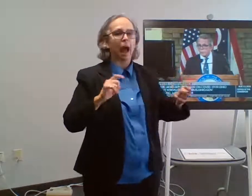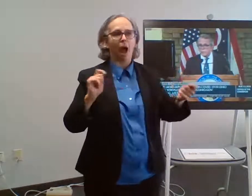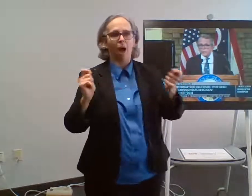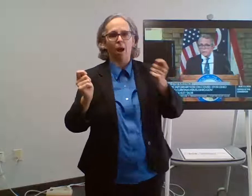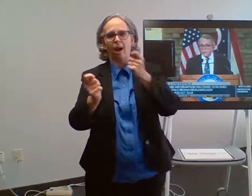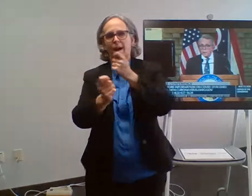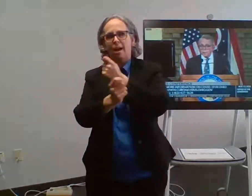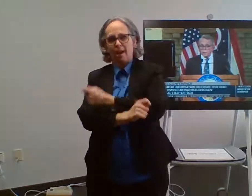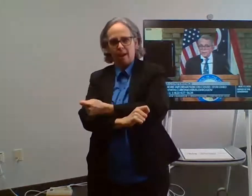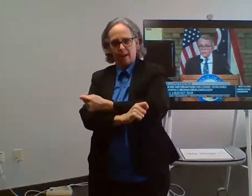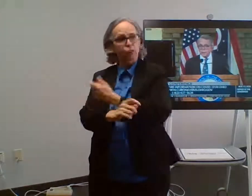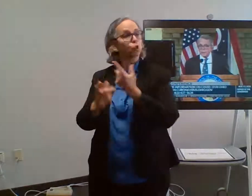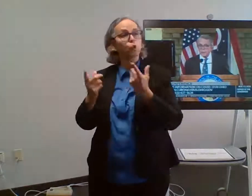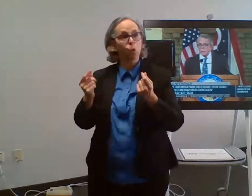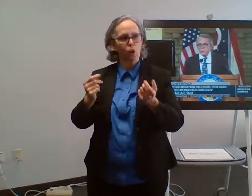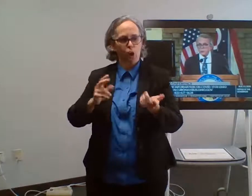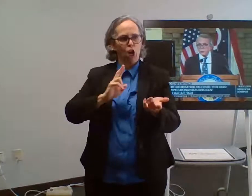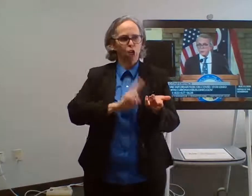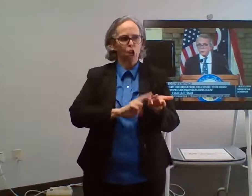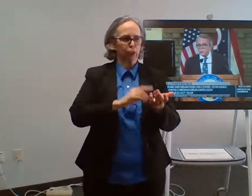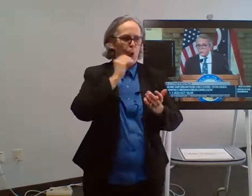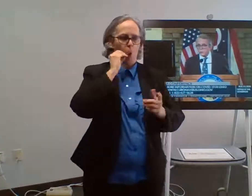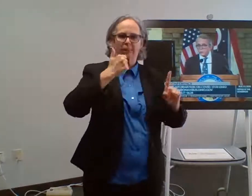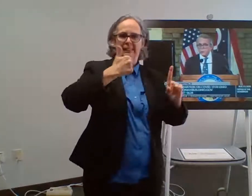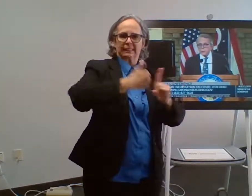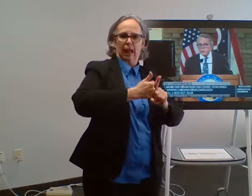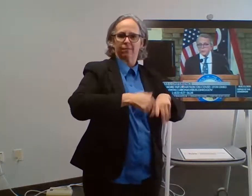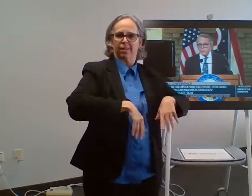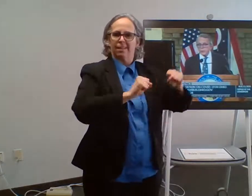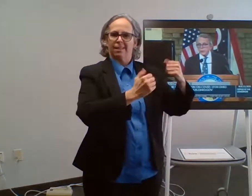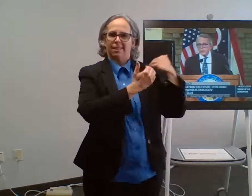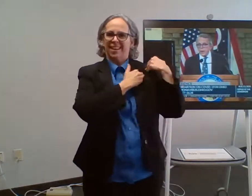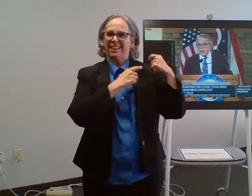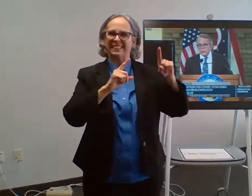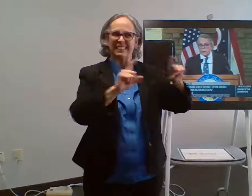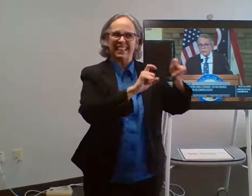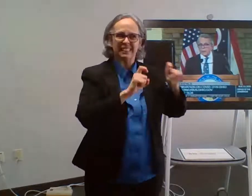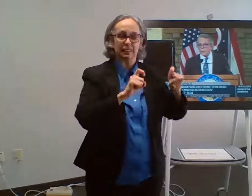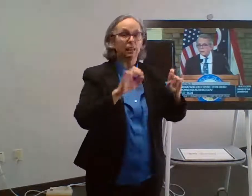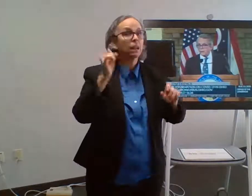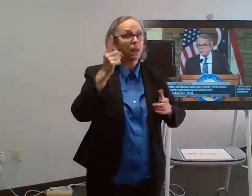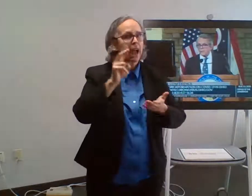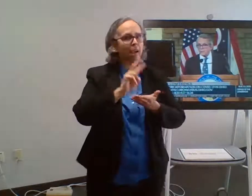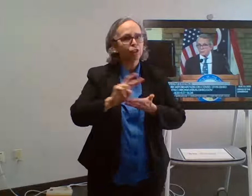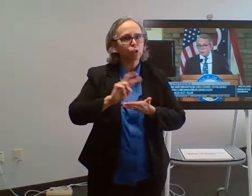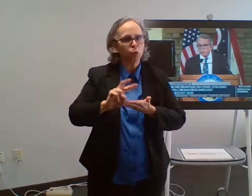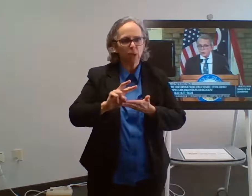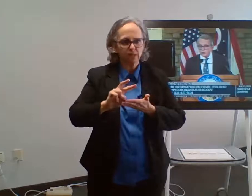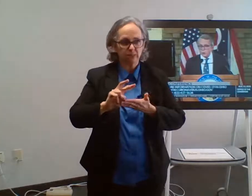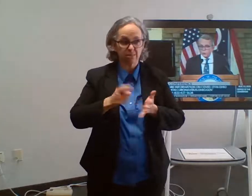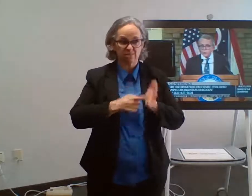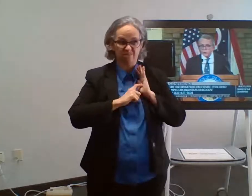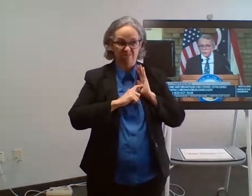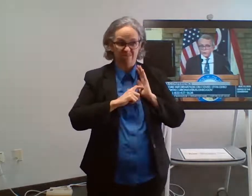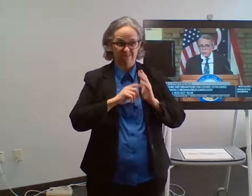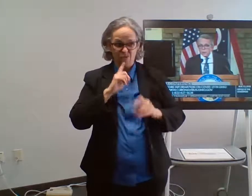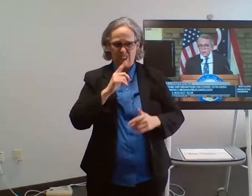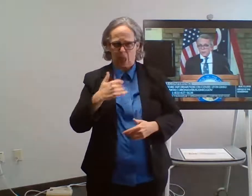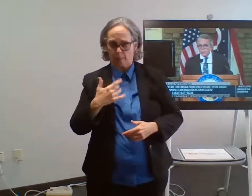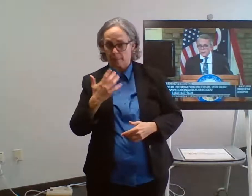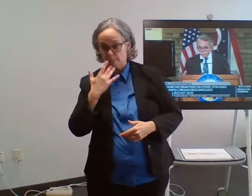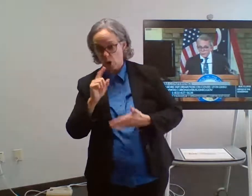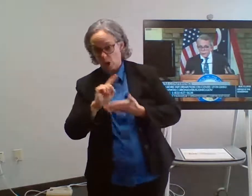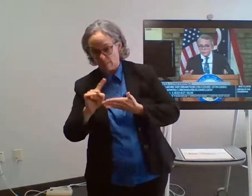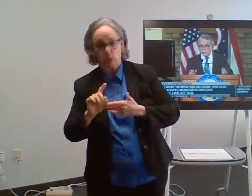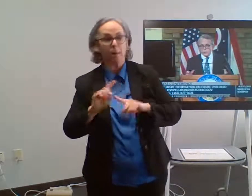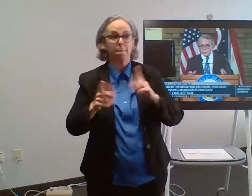testing. That testing has to occur every 2 weeks. Frankly, I would like to get it down to every 7 days. We're going to start at 2 weeks.